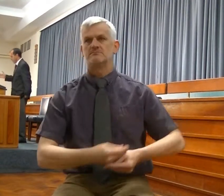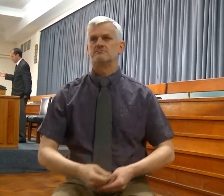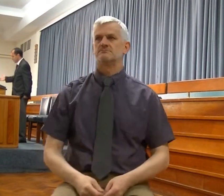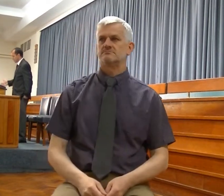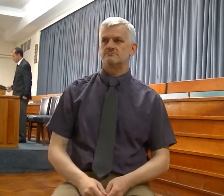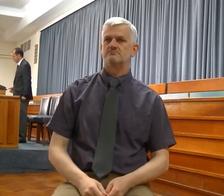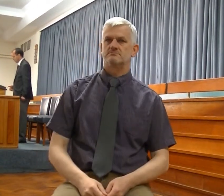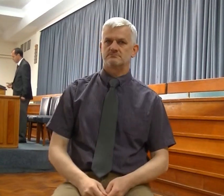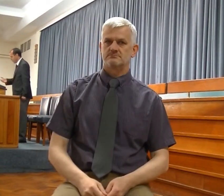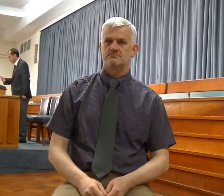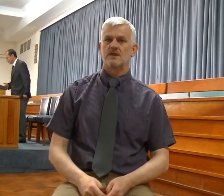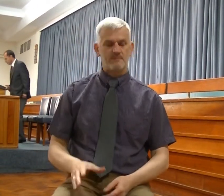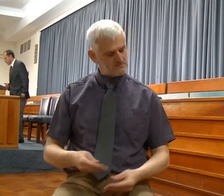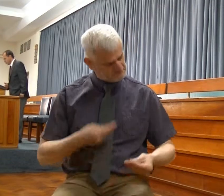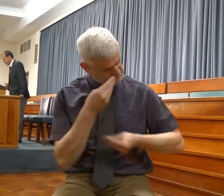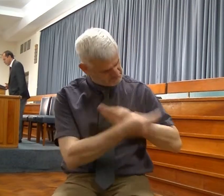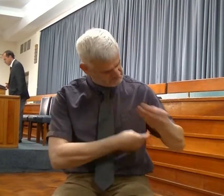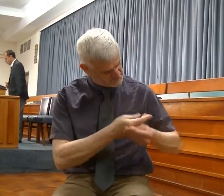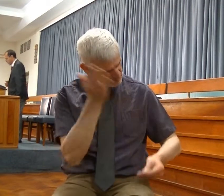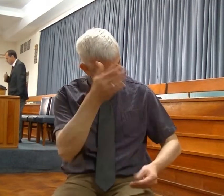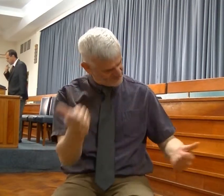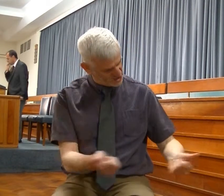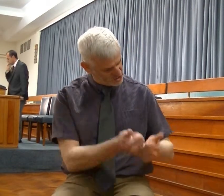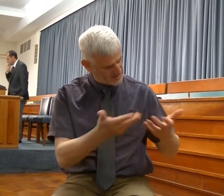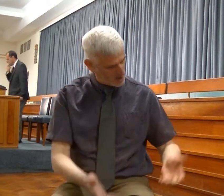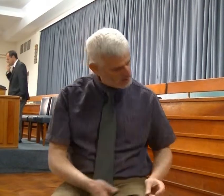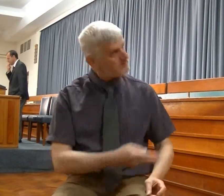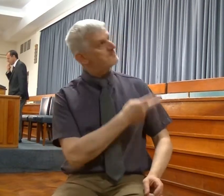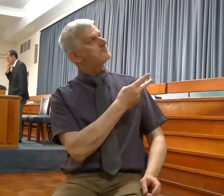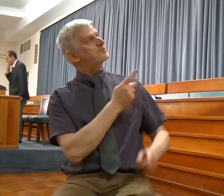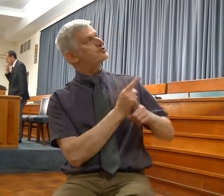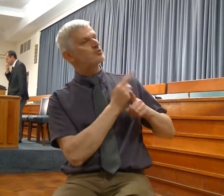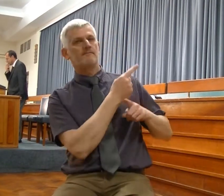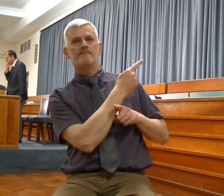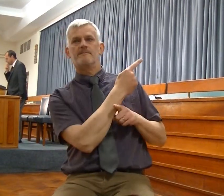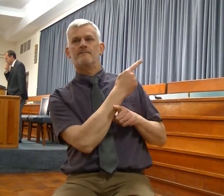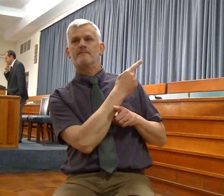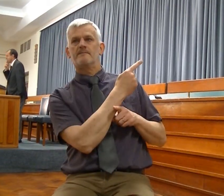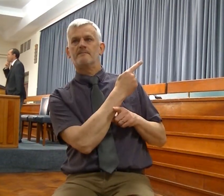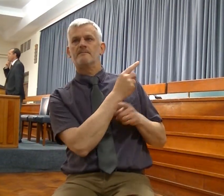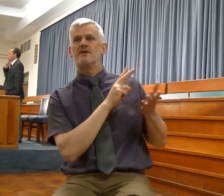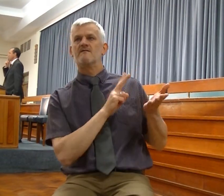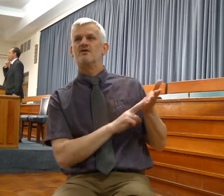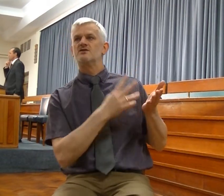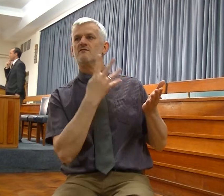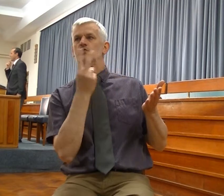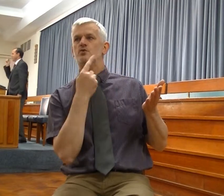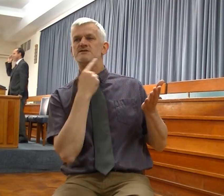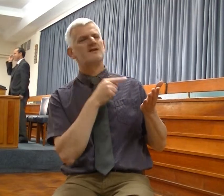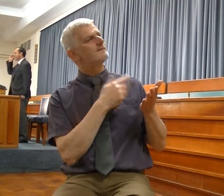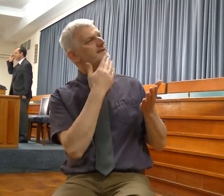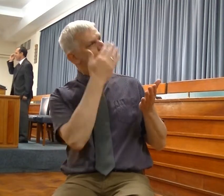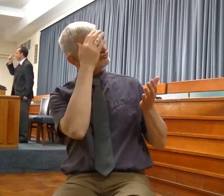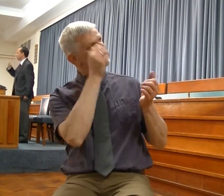fellow thief, now he turns to Christ. And look in verse 42, what he says to Christ. And he says to Christ, remember